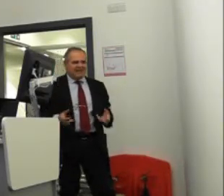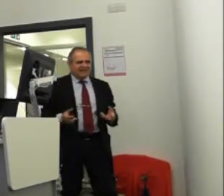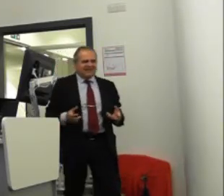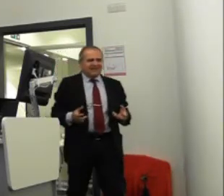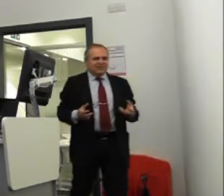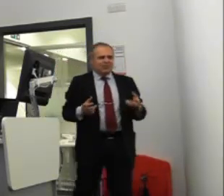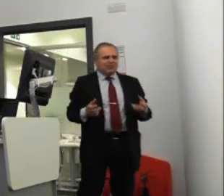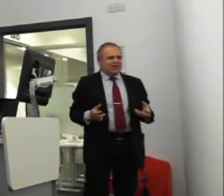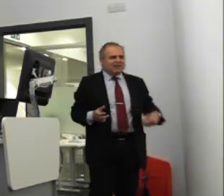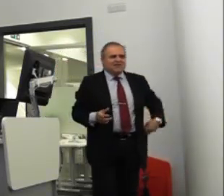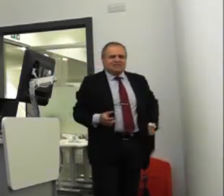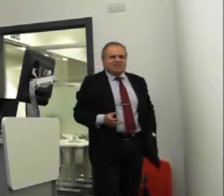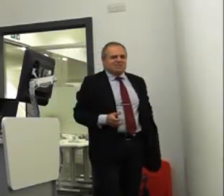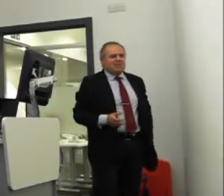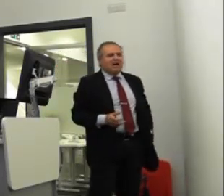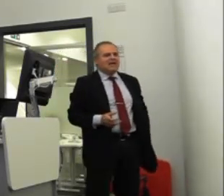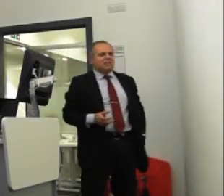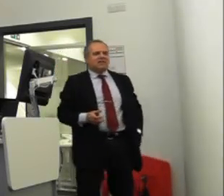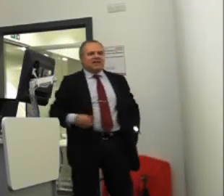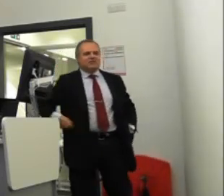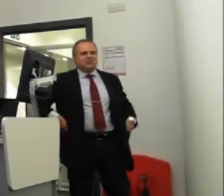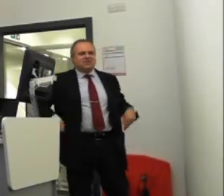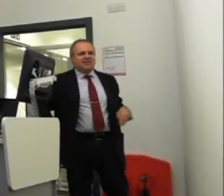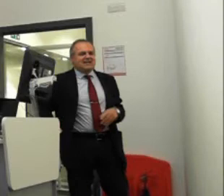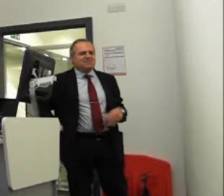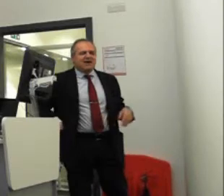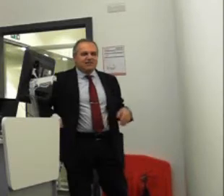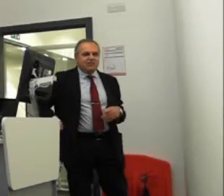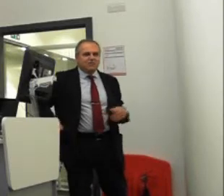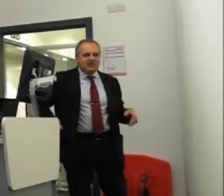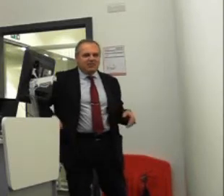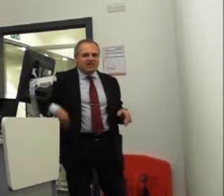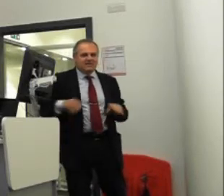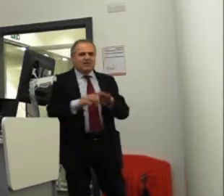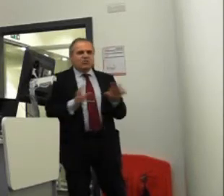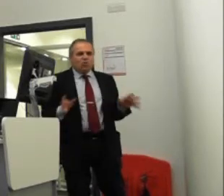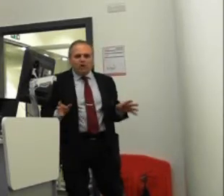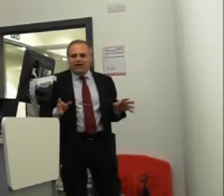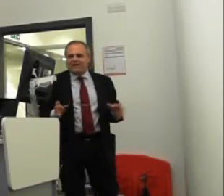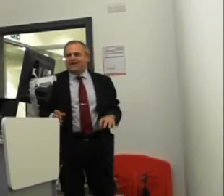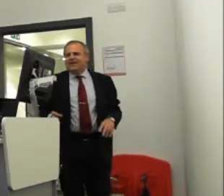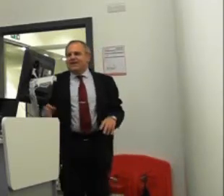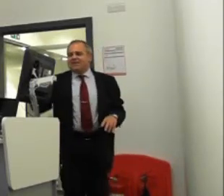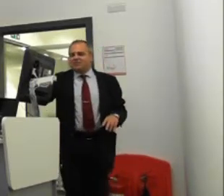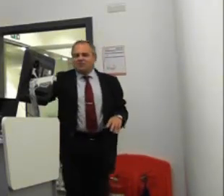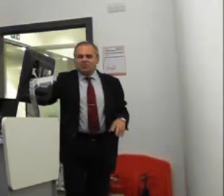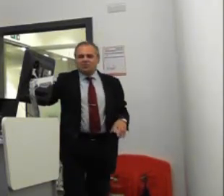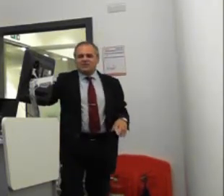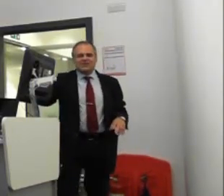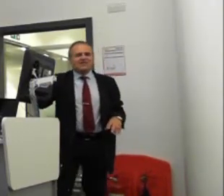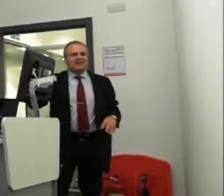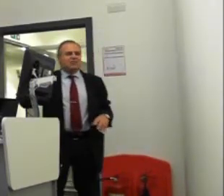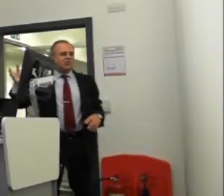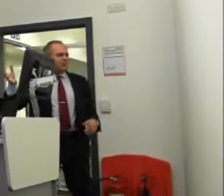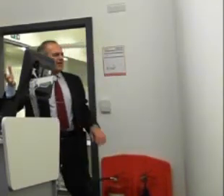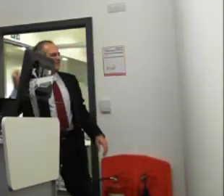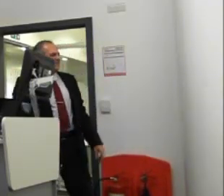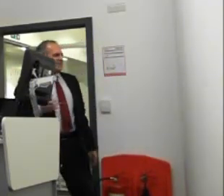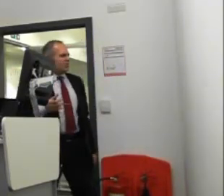that do you think that mobile applications like smartphones tablets no way computers you know that it has